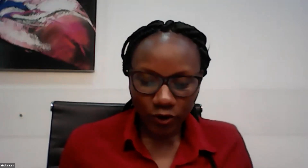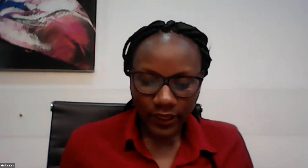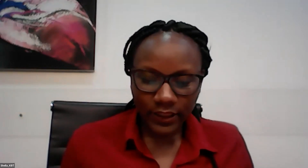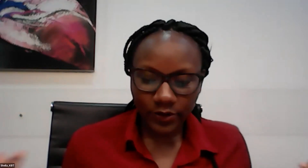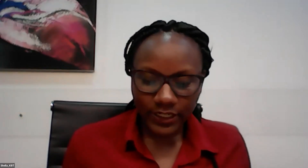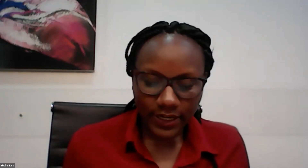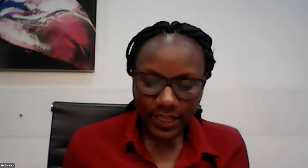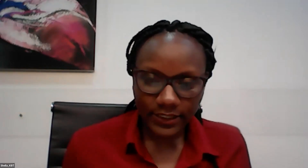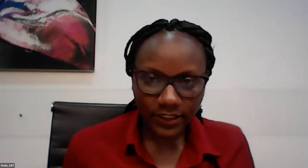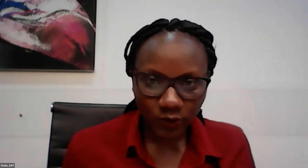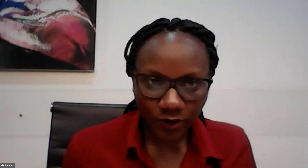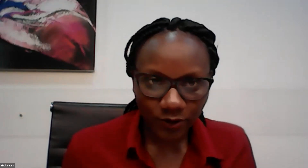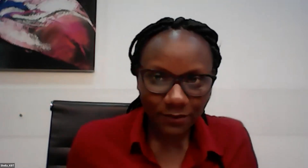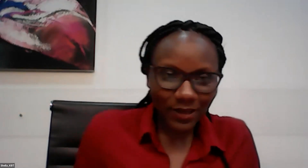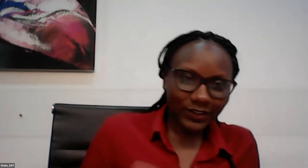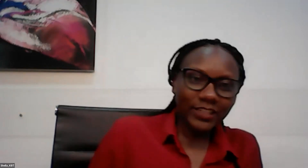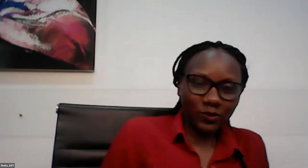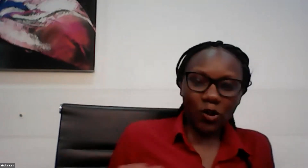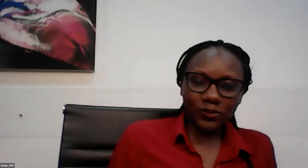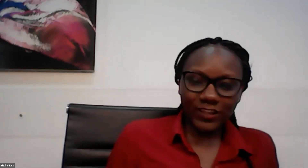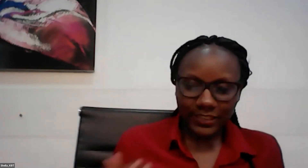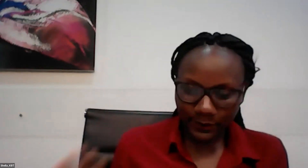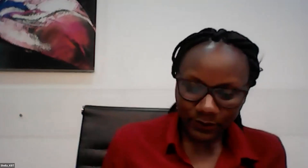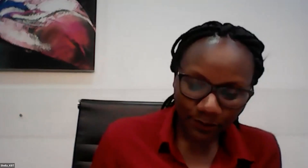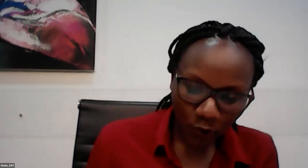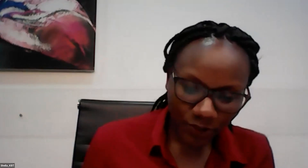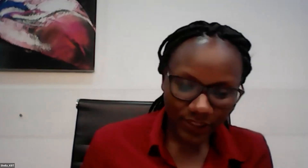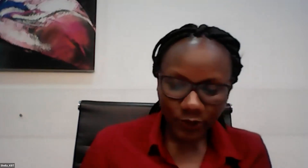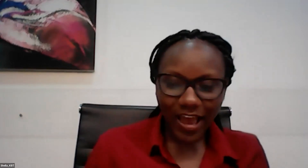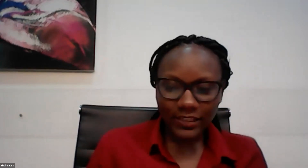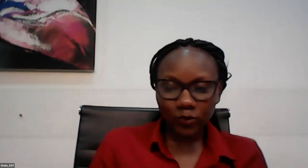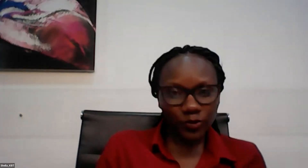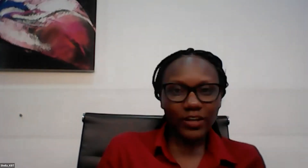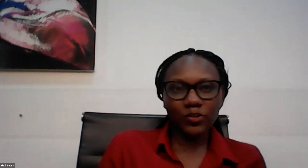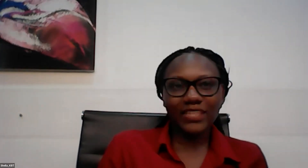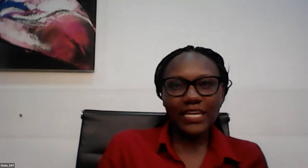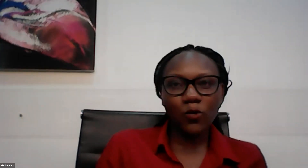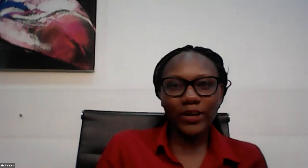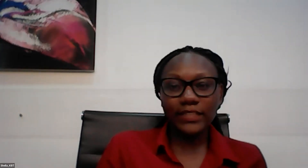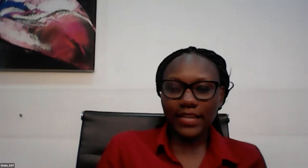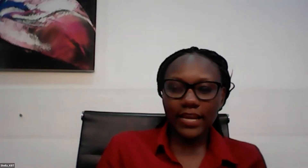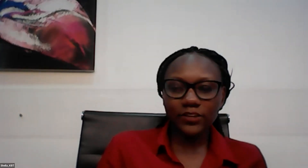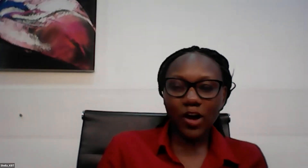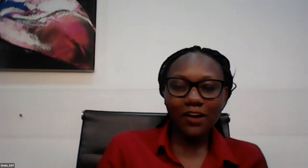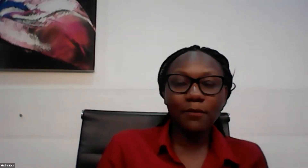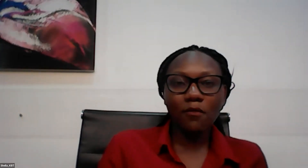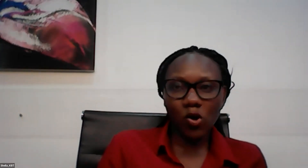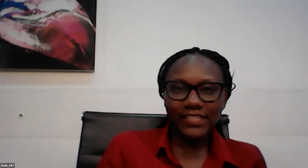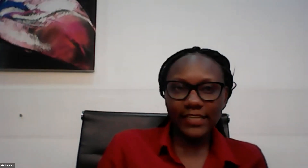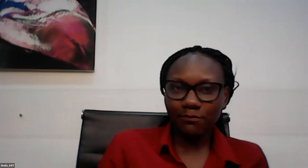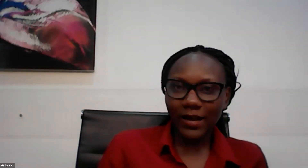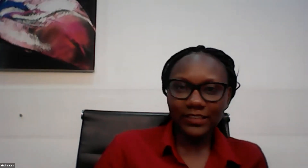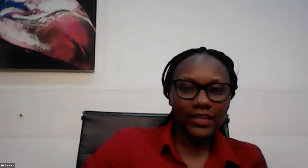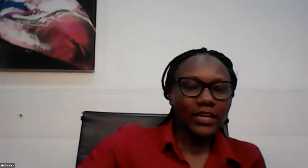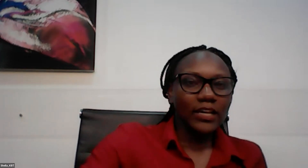There's, the criteria that judges were using, but there's also this simple question that we asked: which one do you think is likely to have the